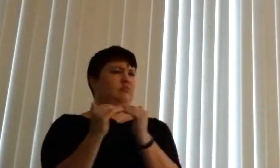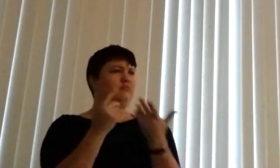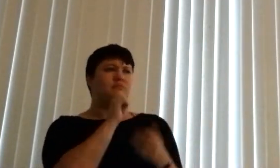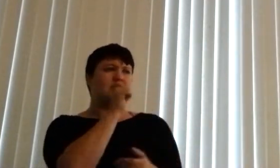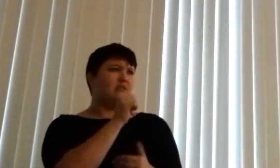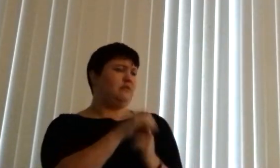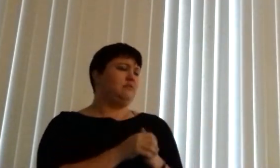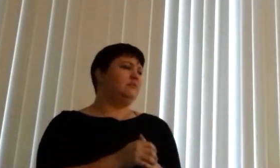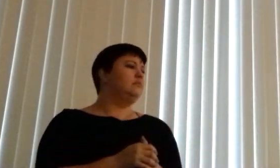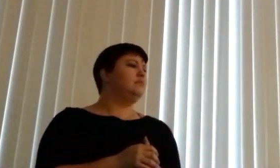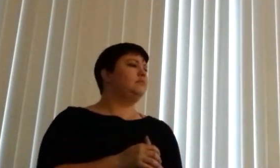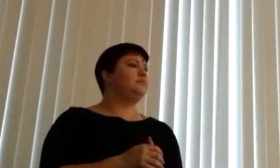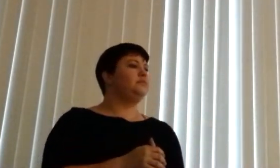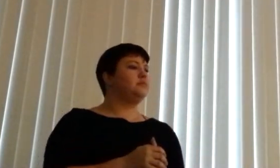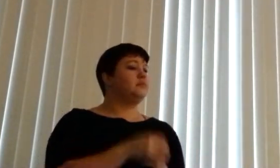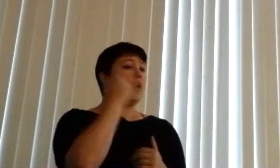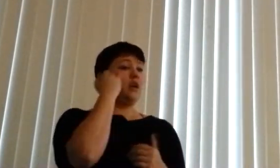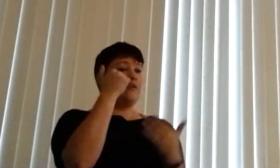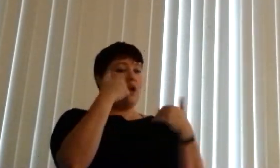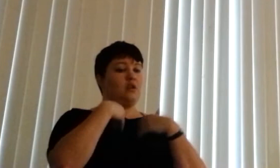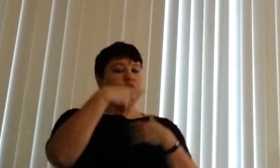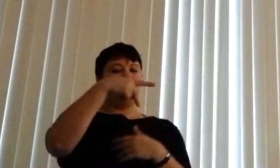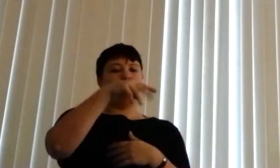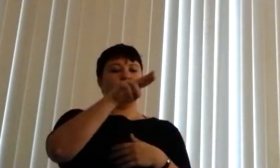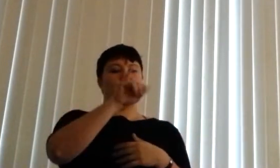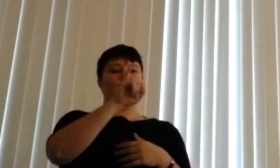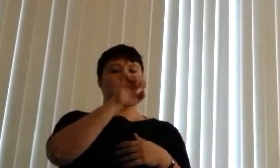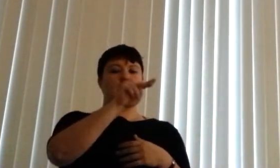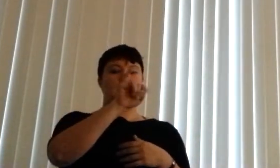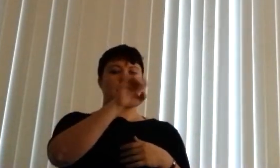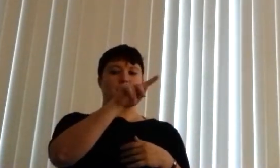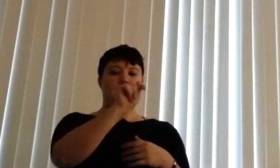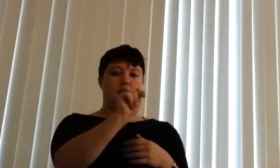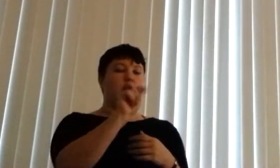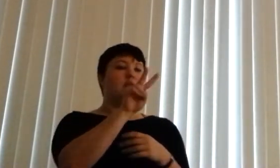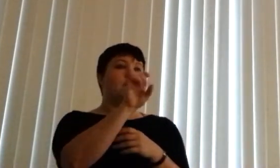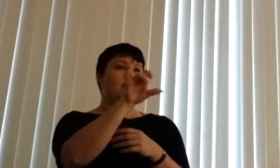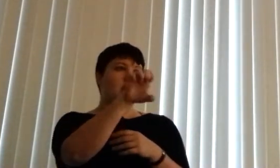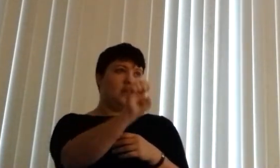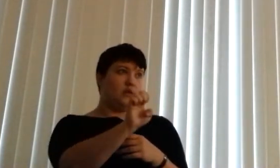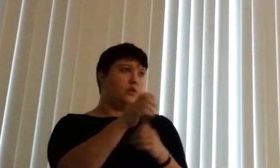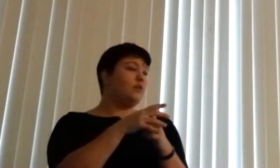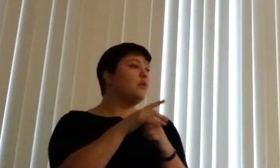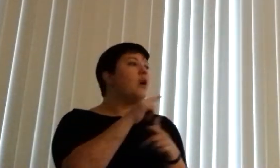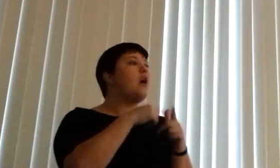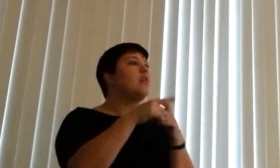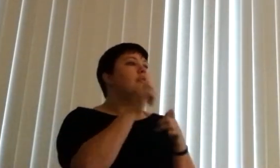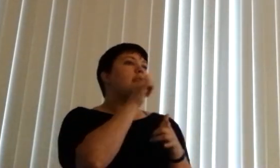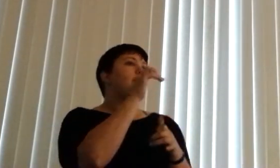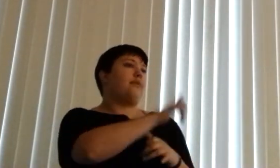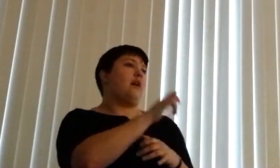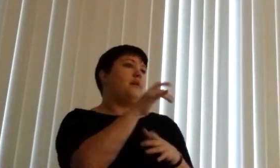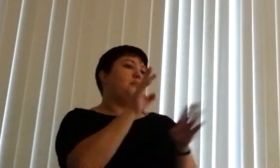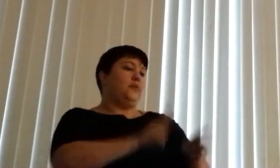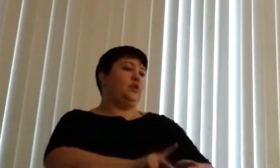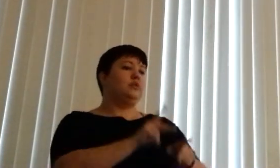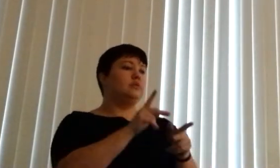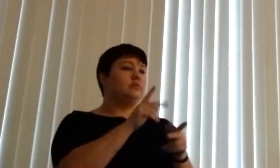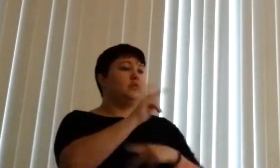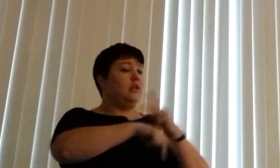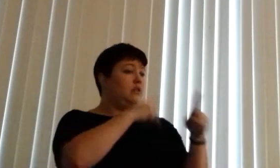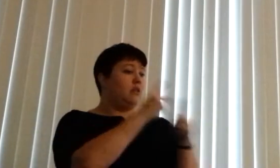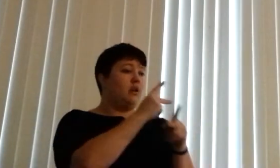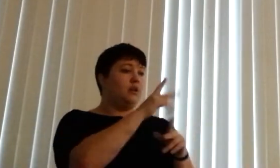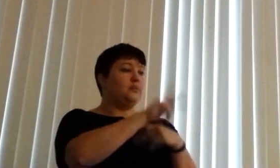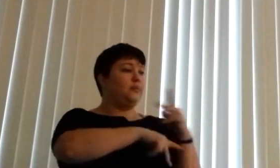Something has preeminent value only if no amount of anything that is not a being of that kind can have a value